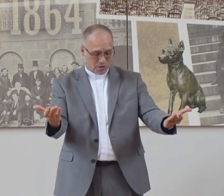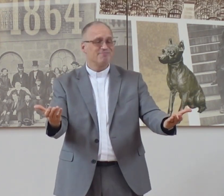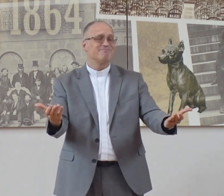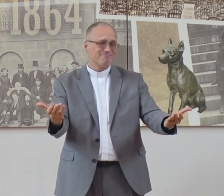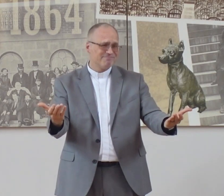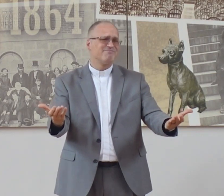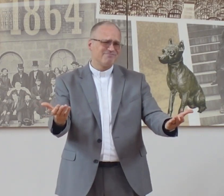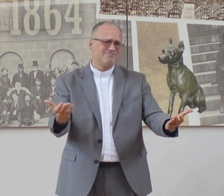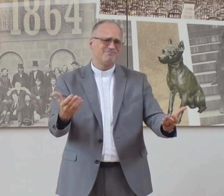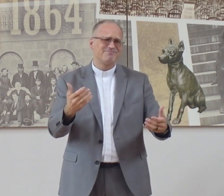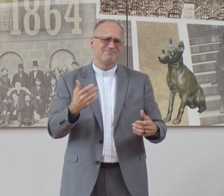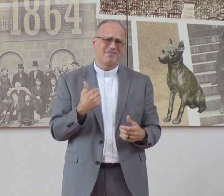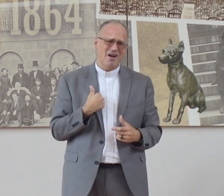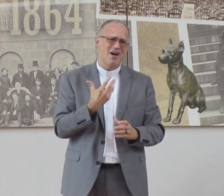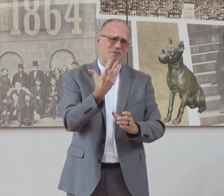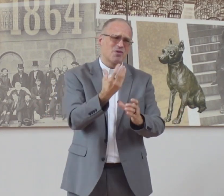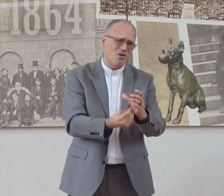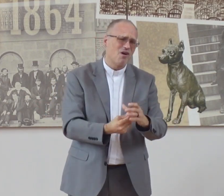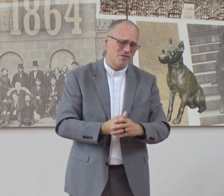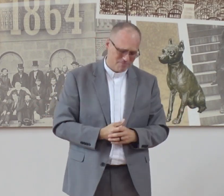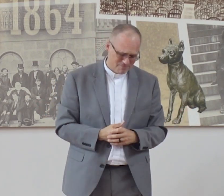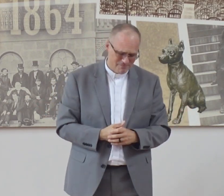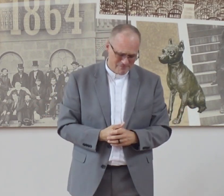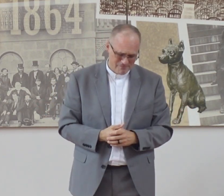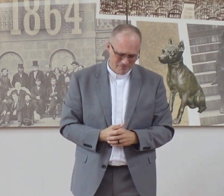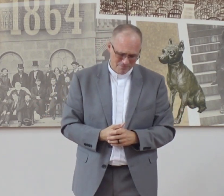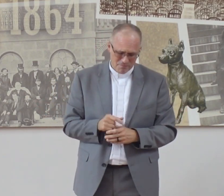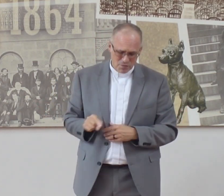To the living, I am gone.